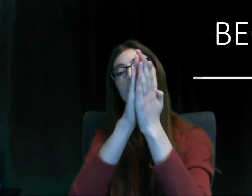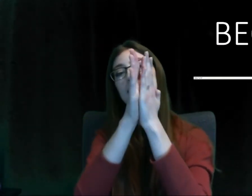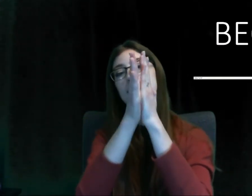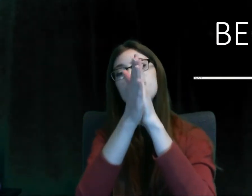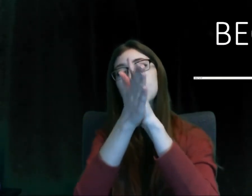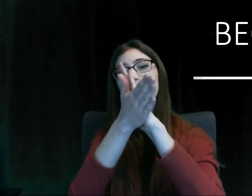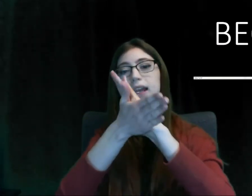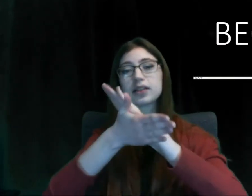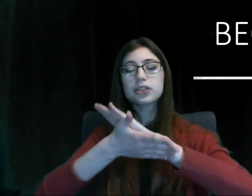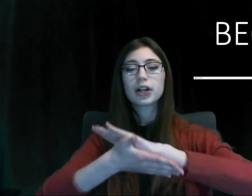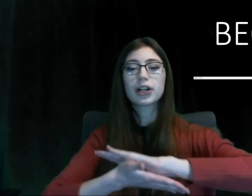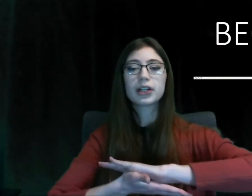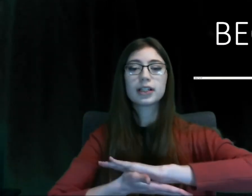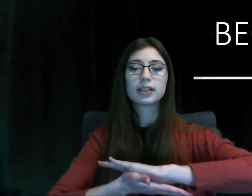twist and turn,